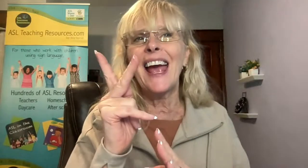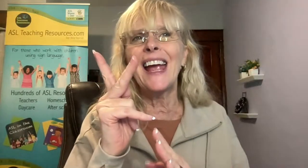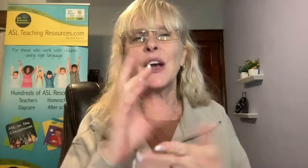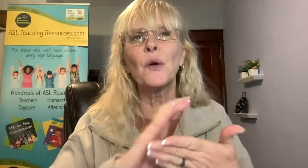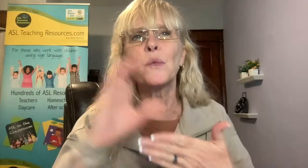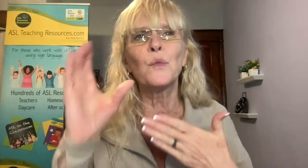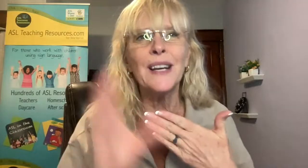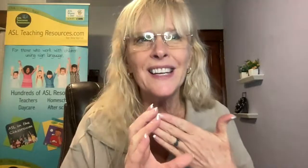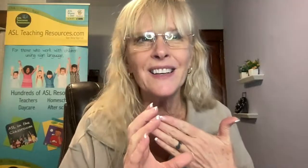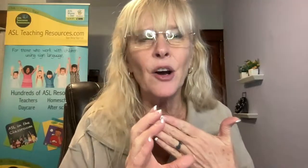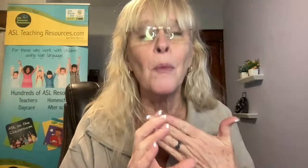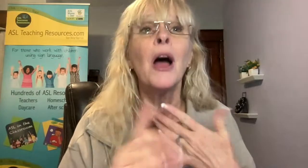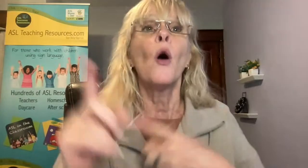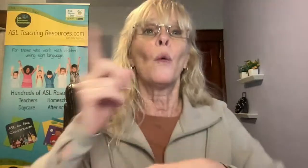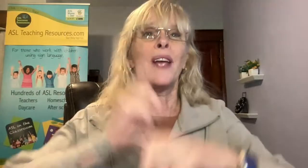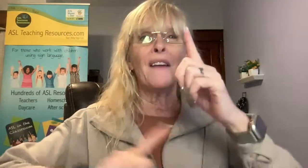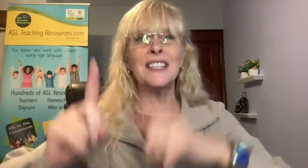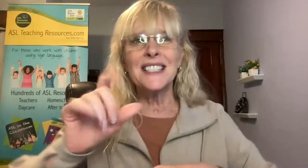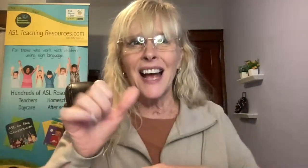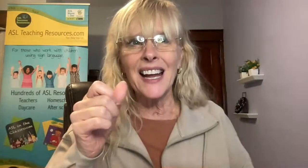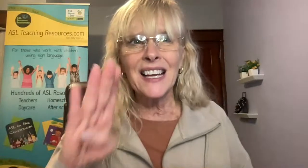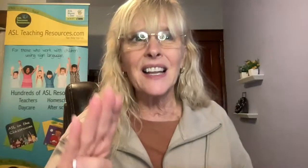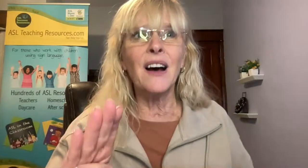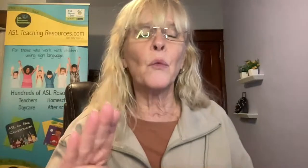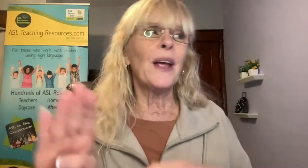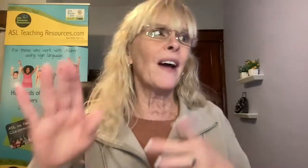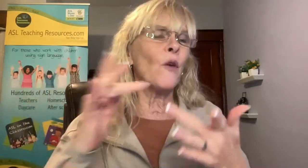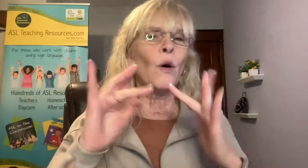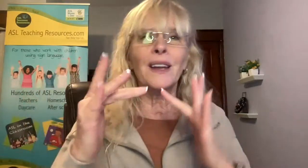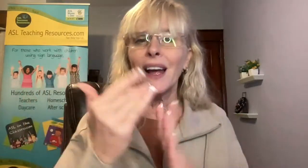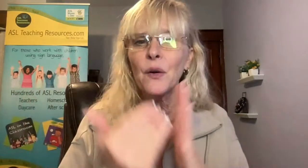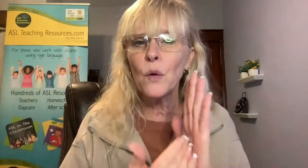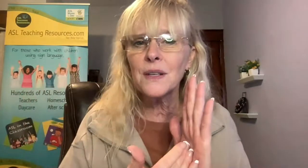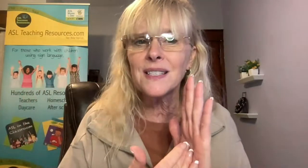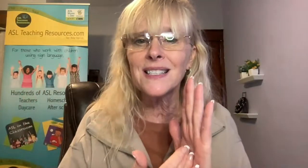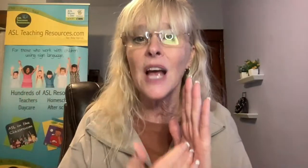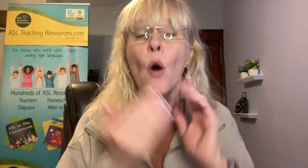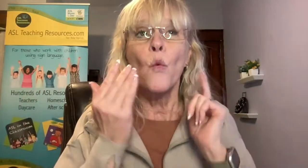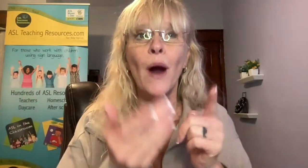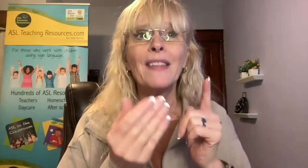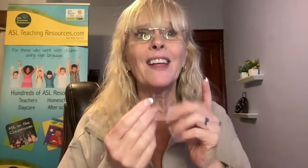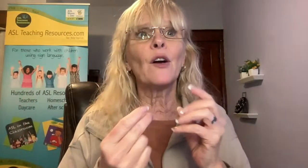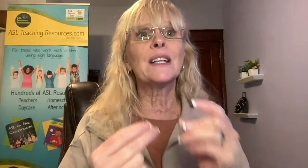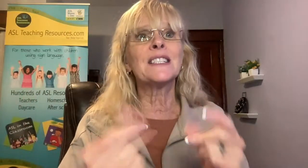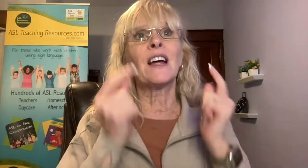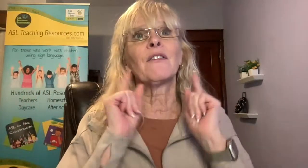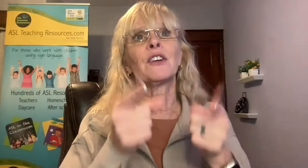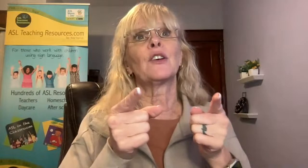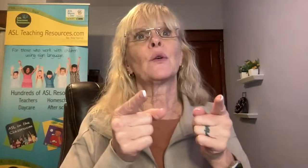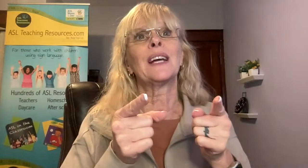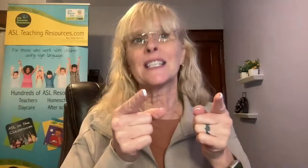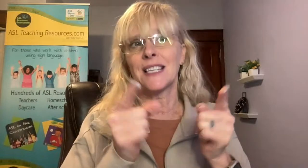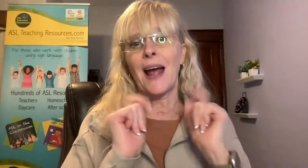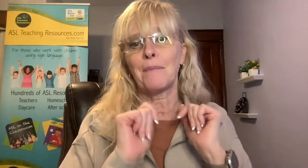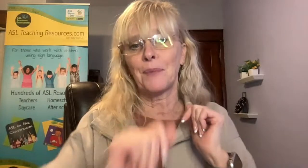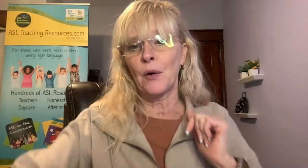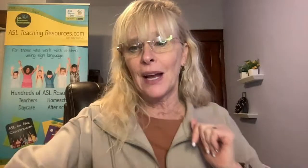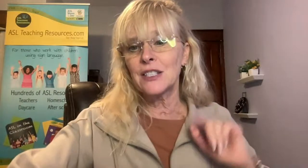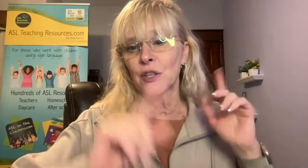pre-KK curriculum. We have a sign club. We have online courses. Right there, it's done for you in a snap. Okay, so you